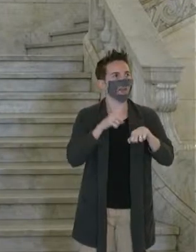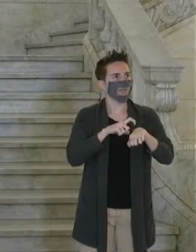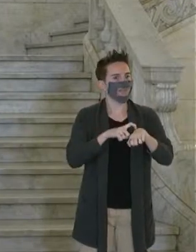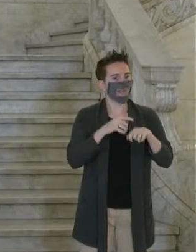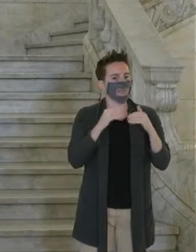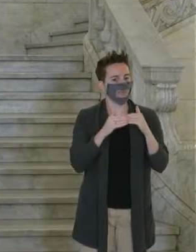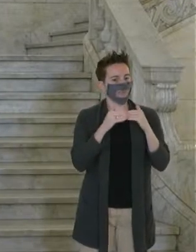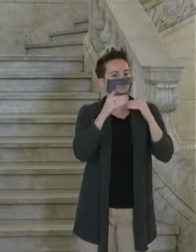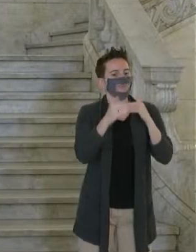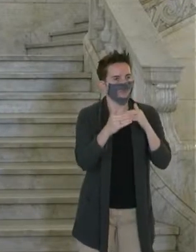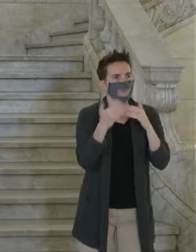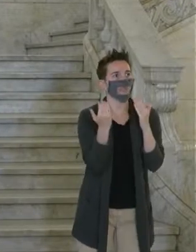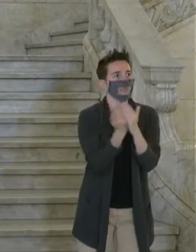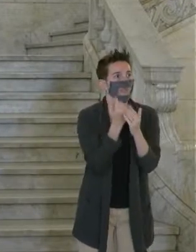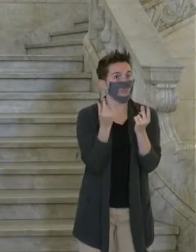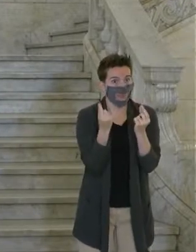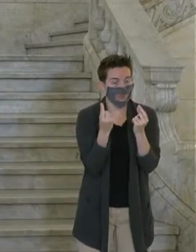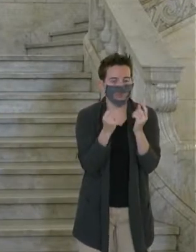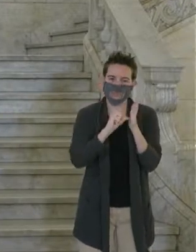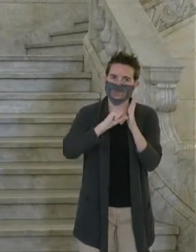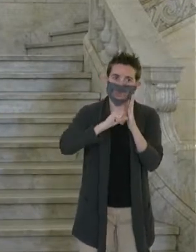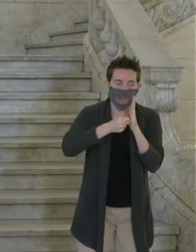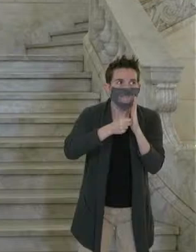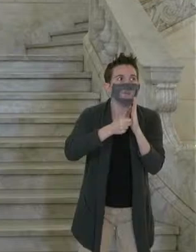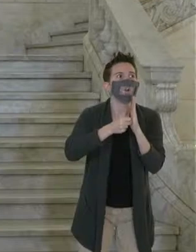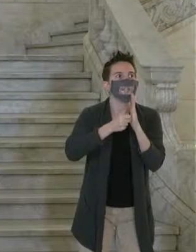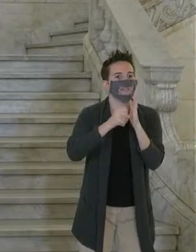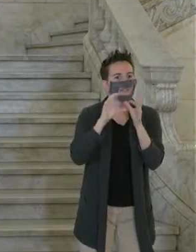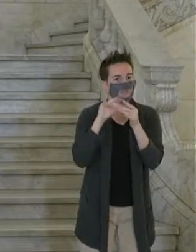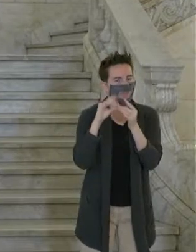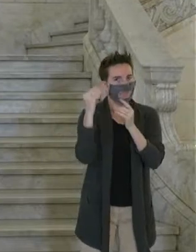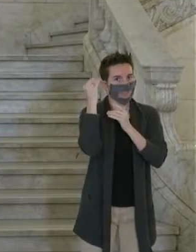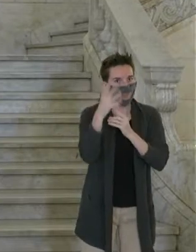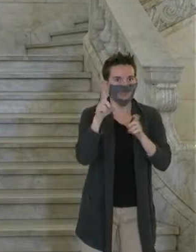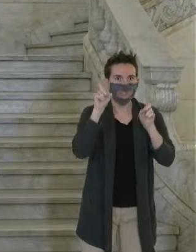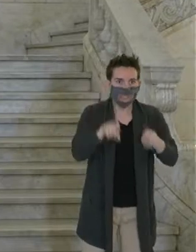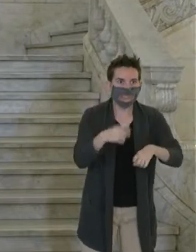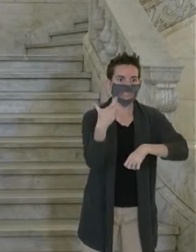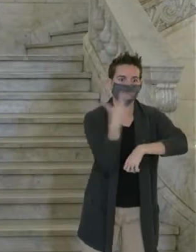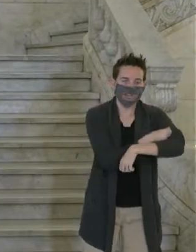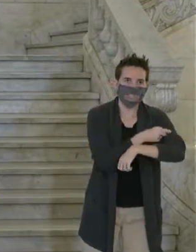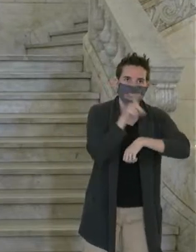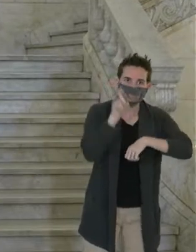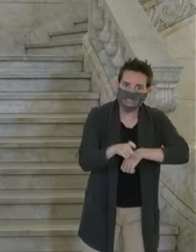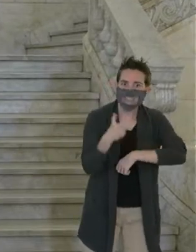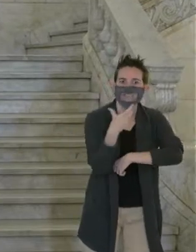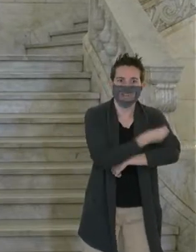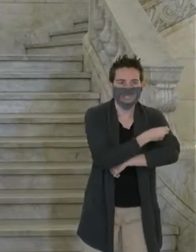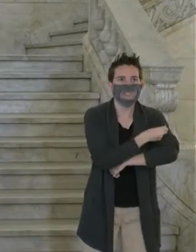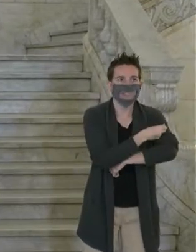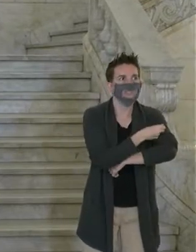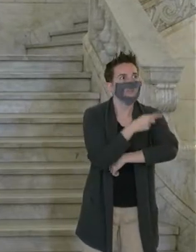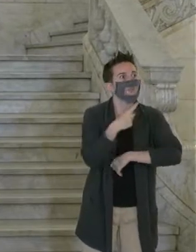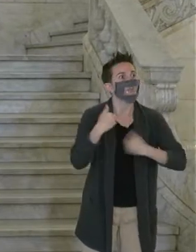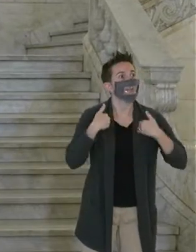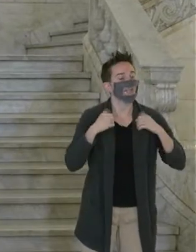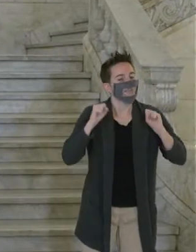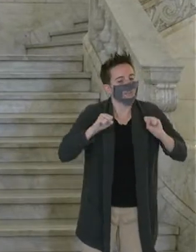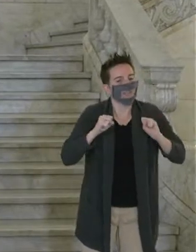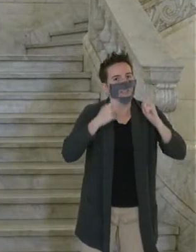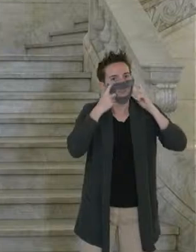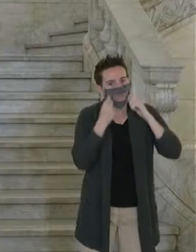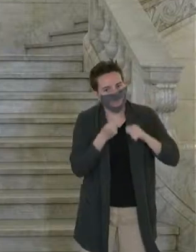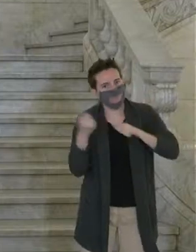this next step, which is to reinforce the message, get vaccinated, and you have the ability to shed your